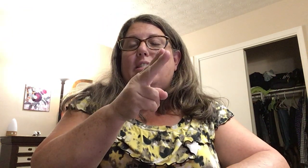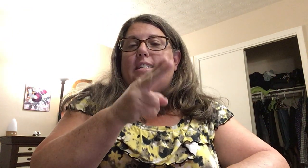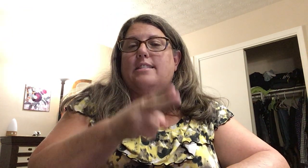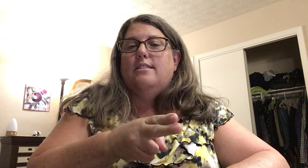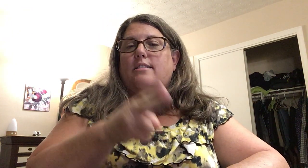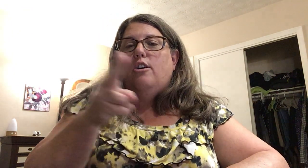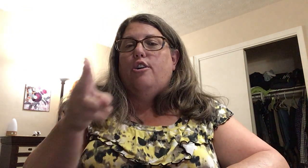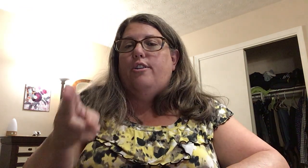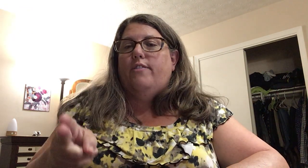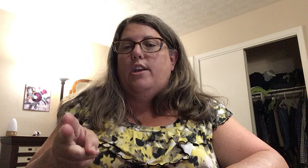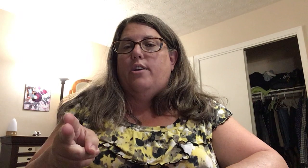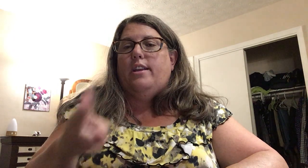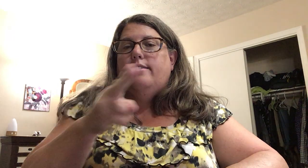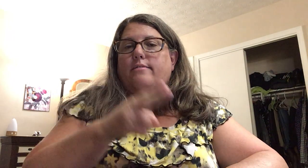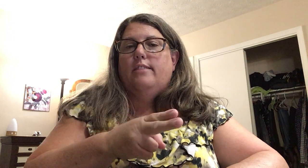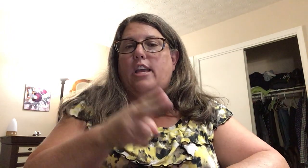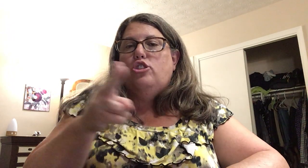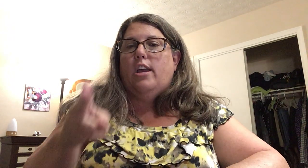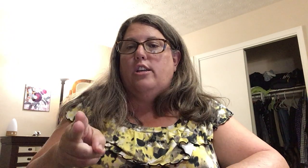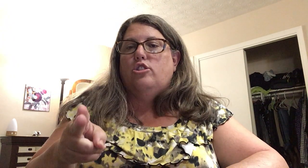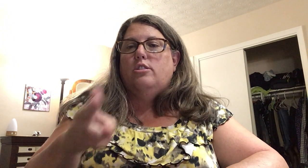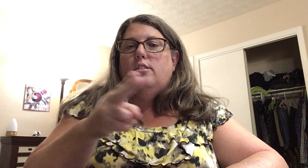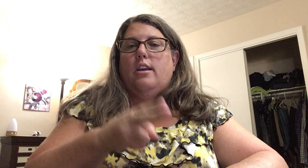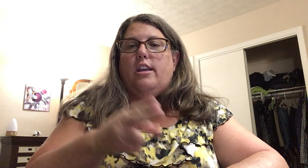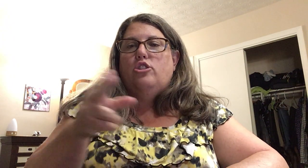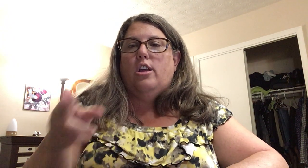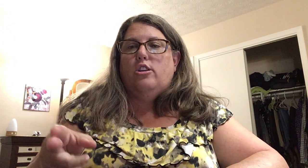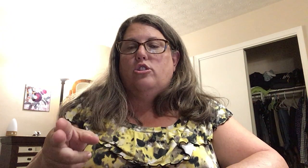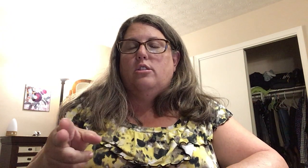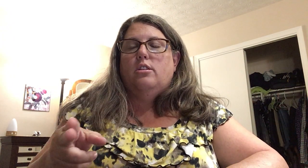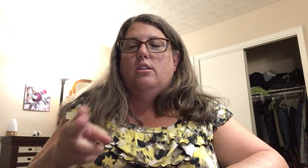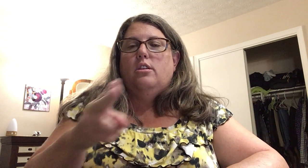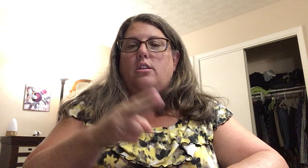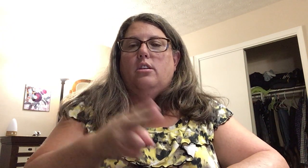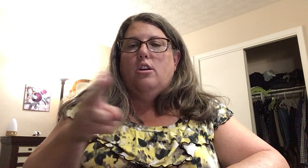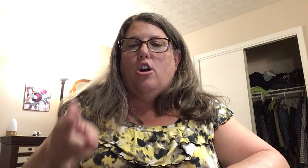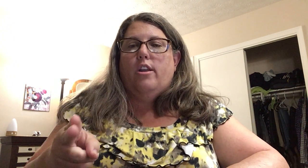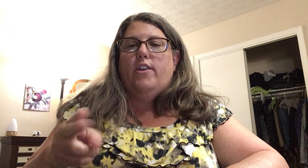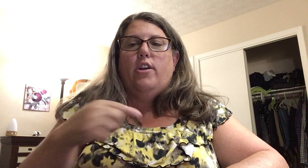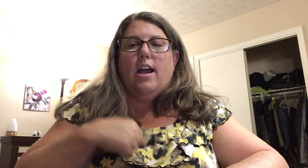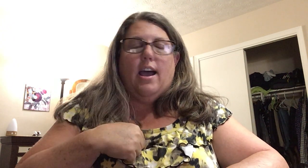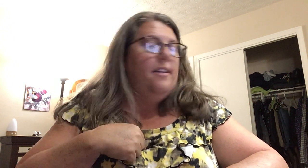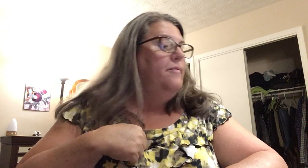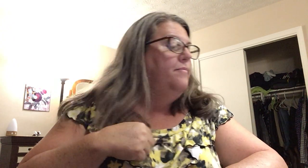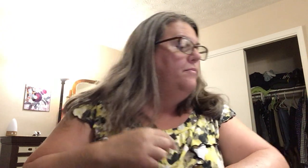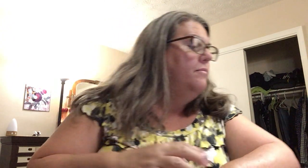this. Hard of hearing. H-H. H-H. Hard of hearing, I.